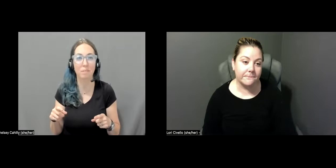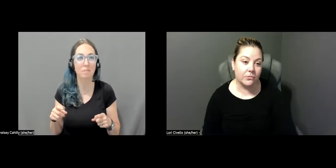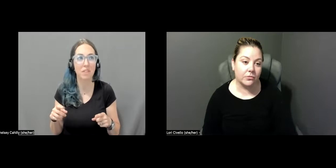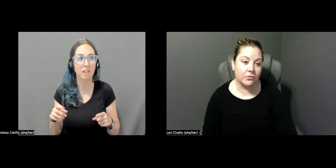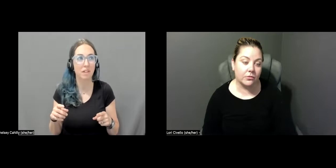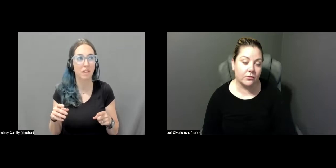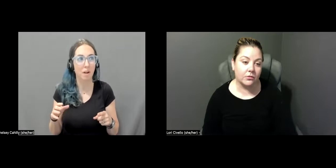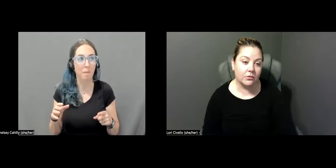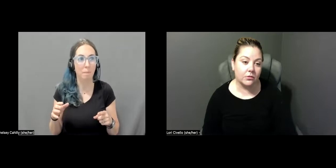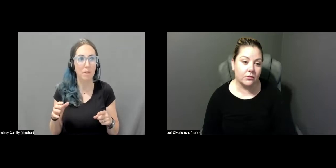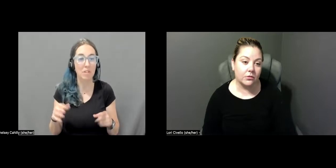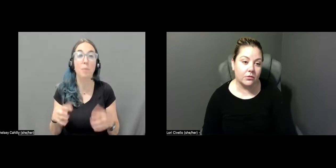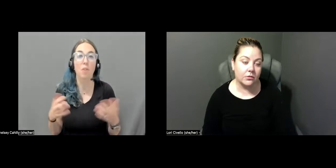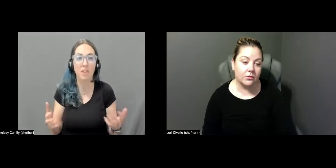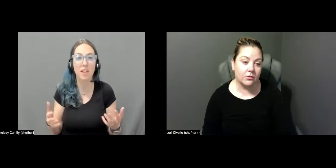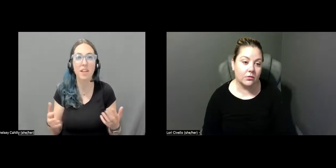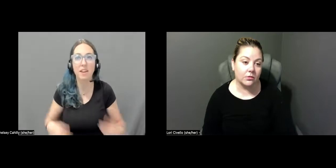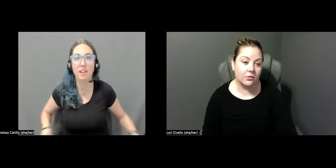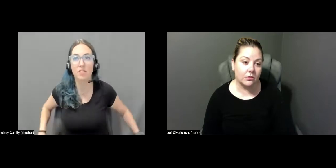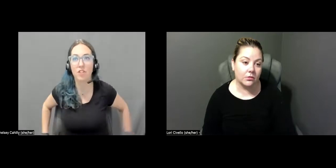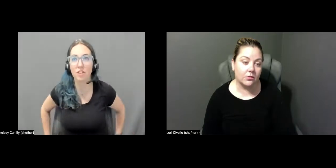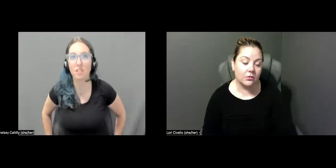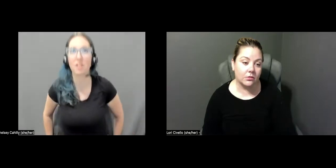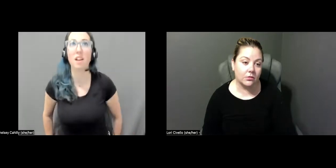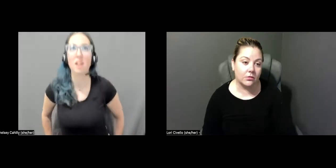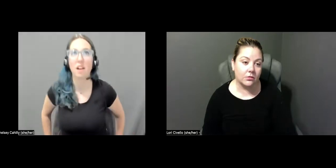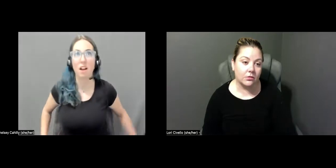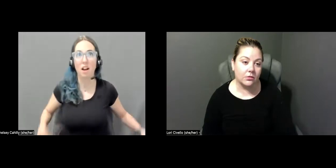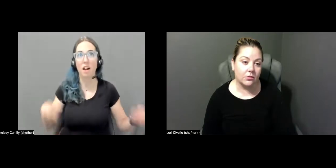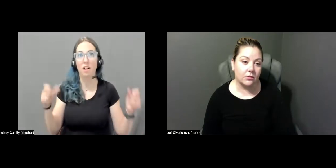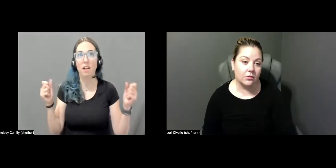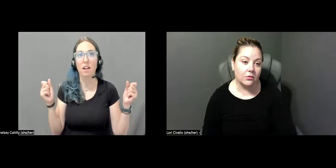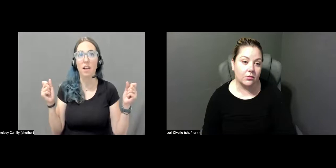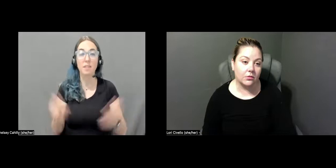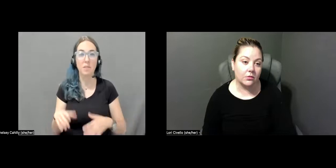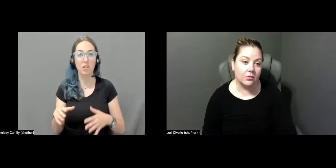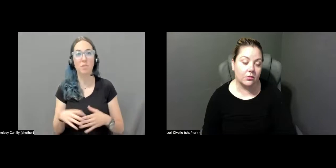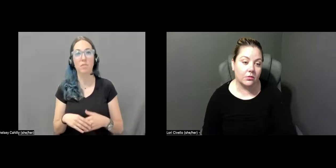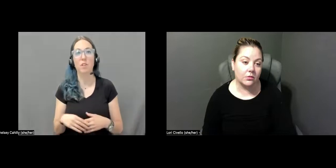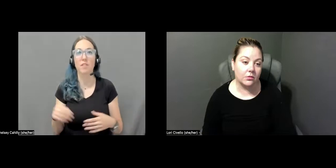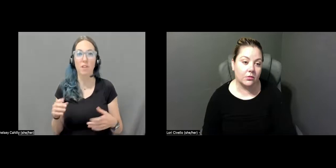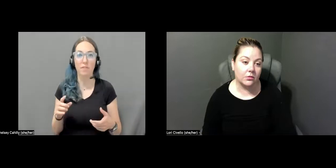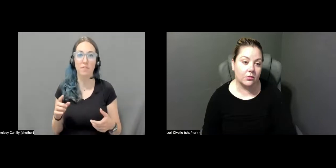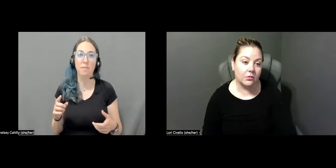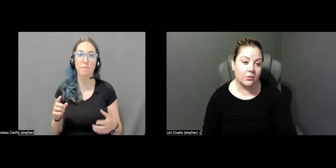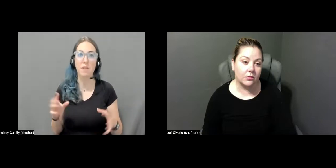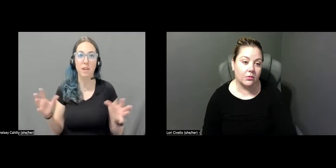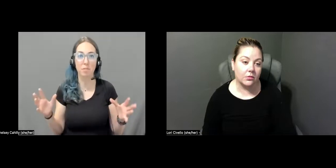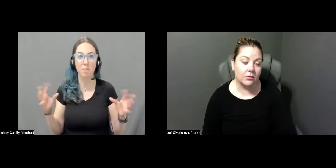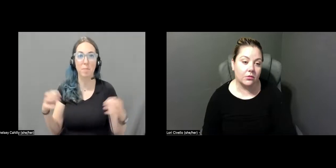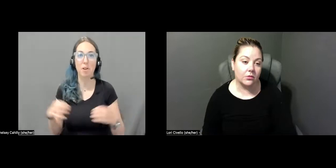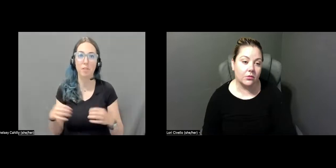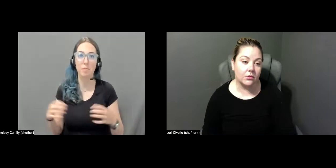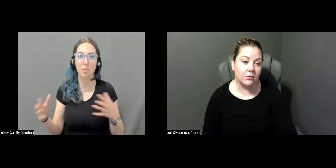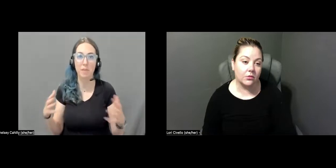haven't stopped loving it is just, as I mentioned before, I love being able